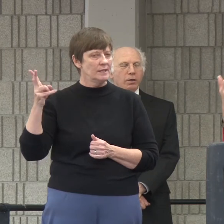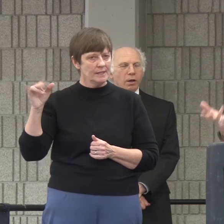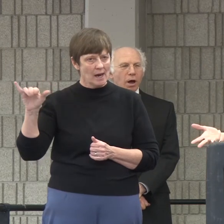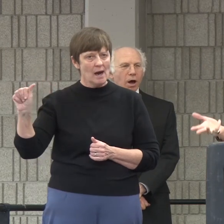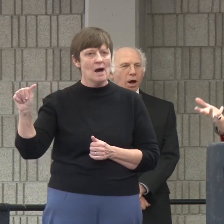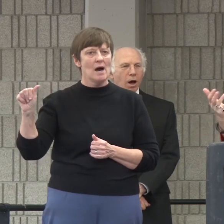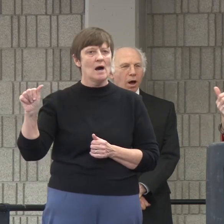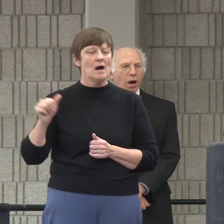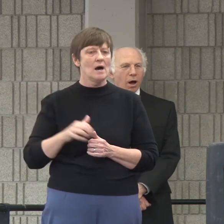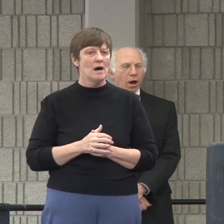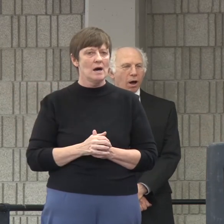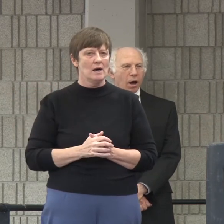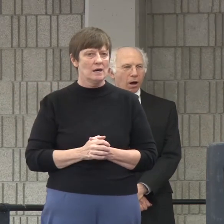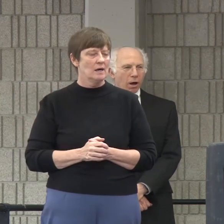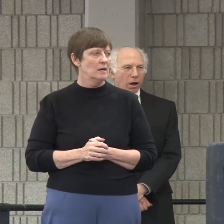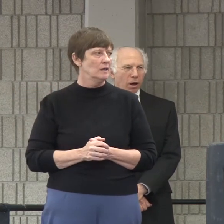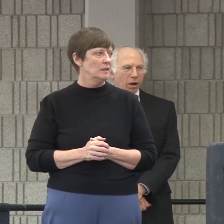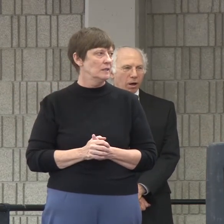Vizimratya,